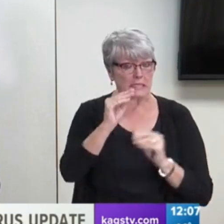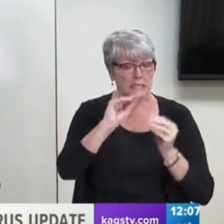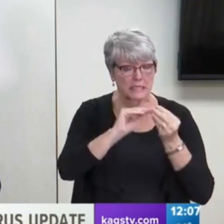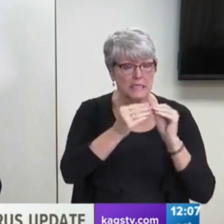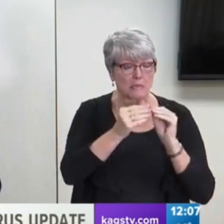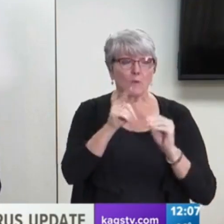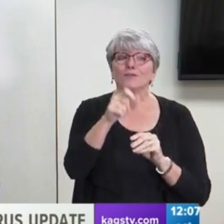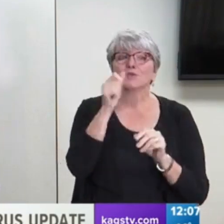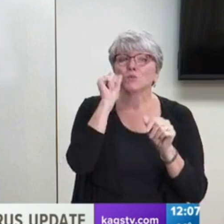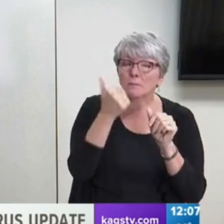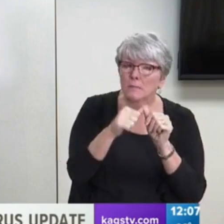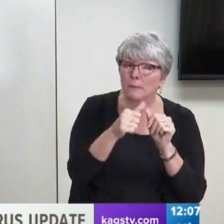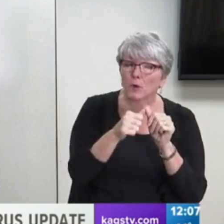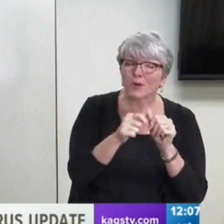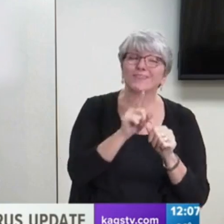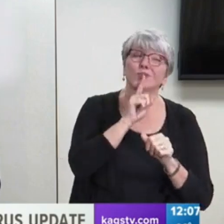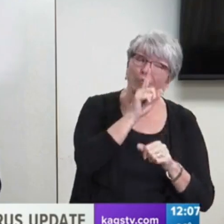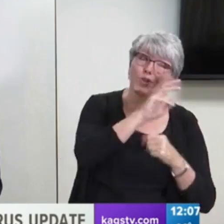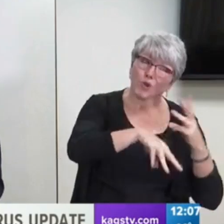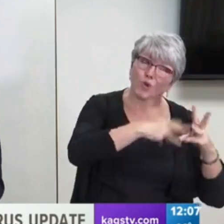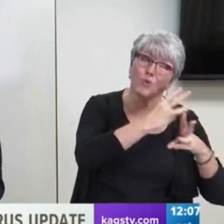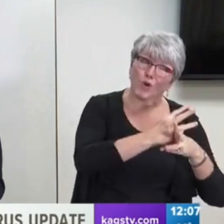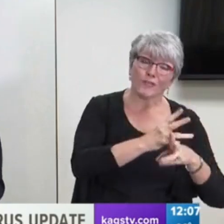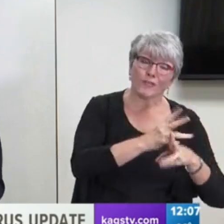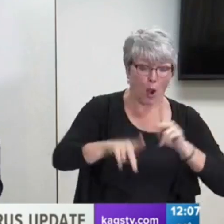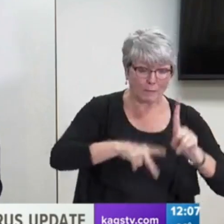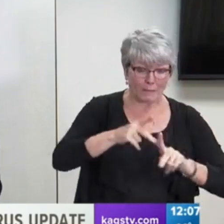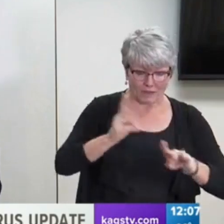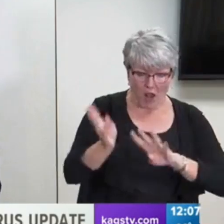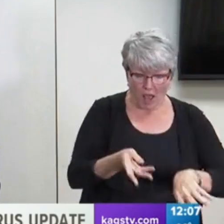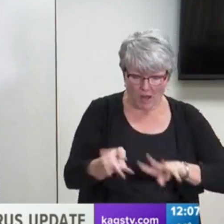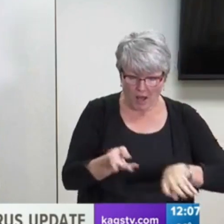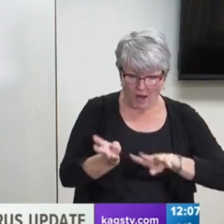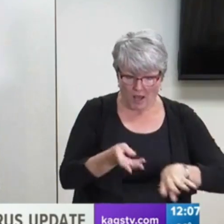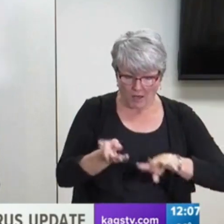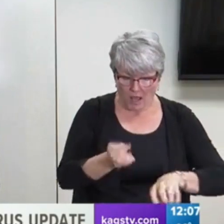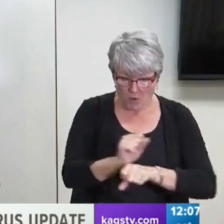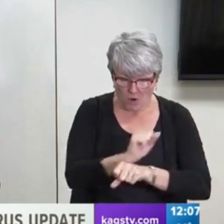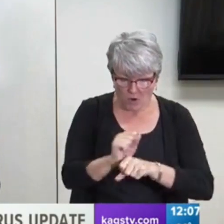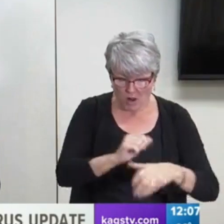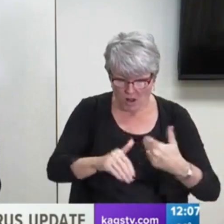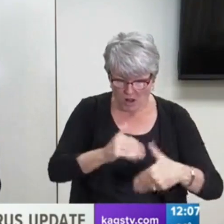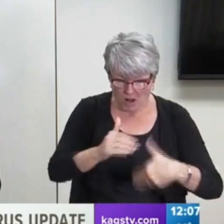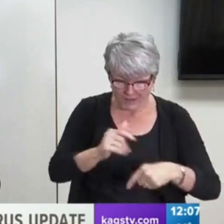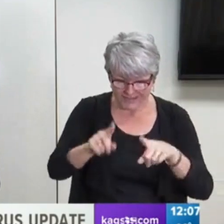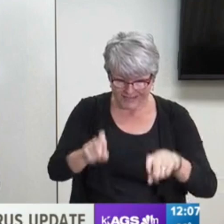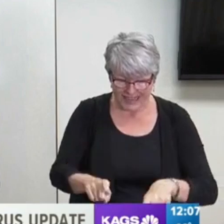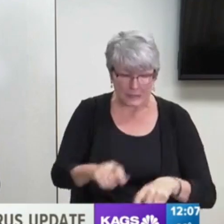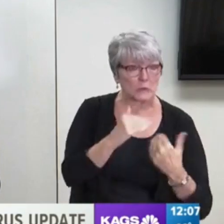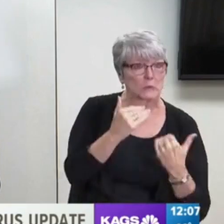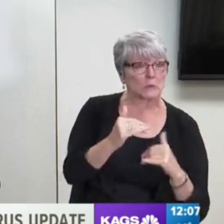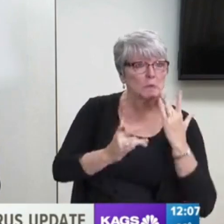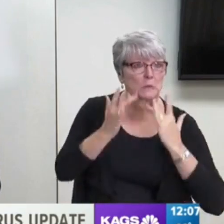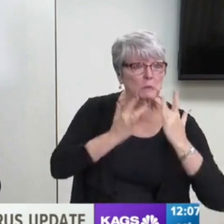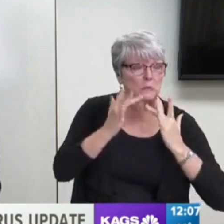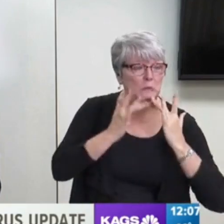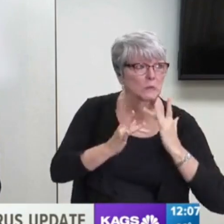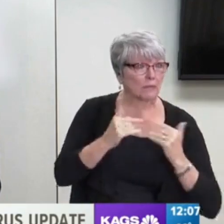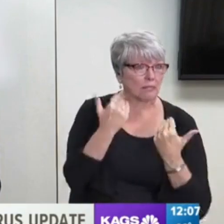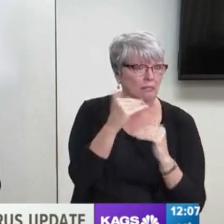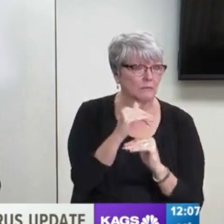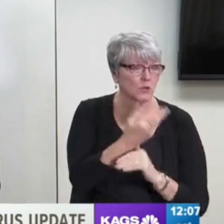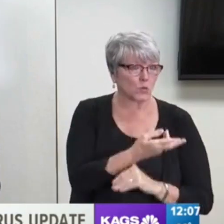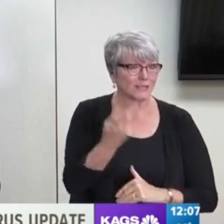numbers, we have to remember that in the real world, there are people that have to run all these tests, and there are constraints in getting the resources to do